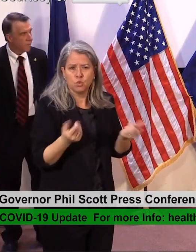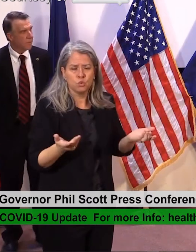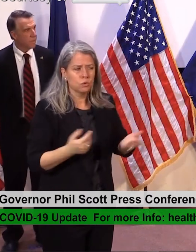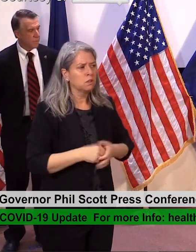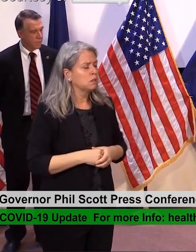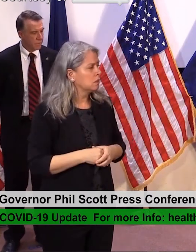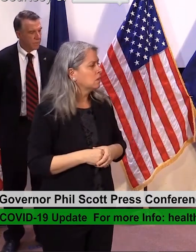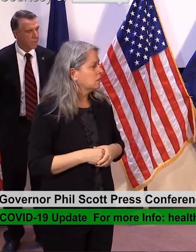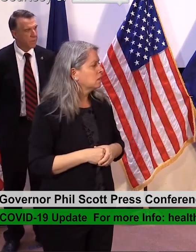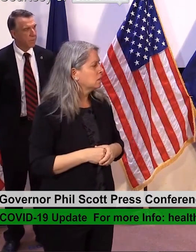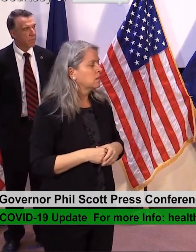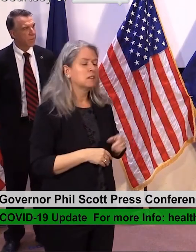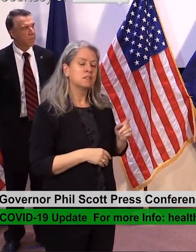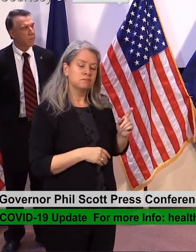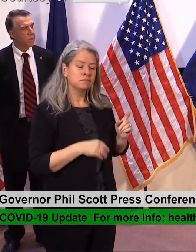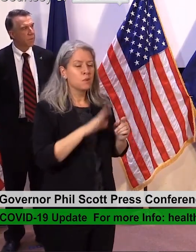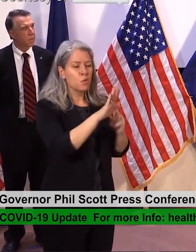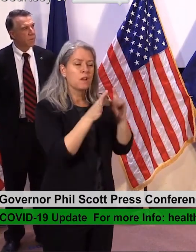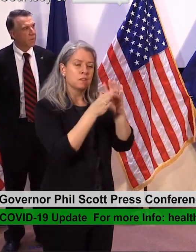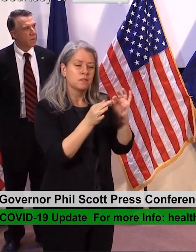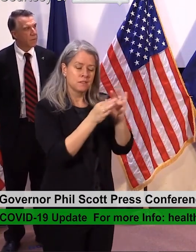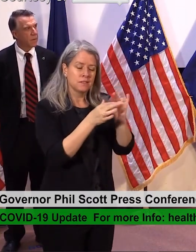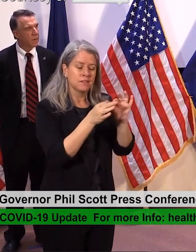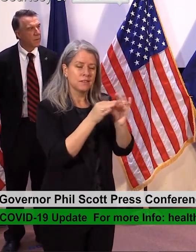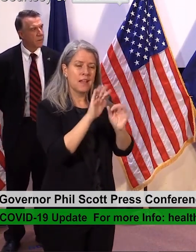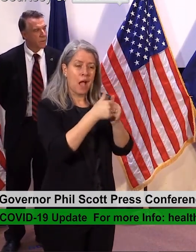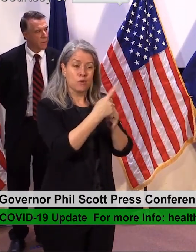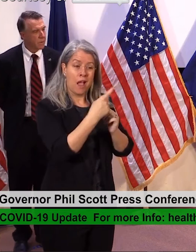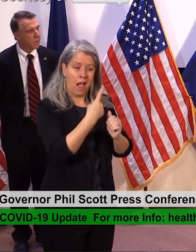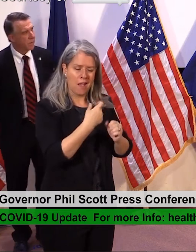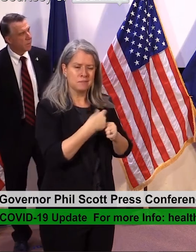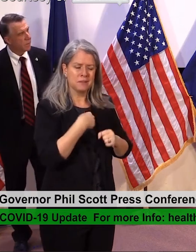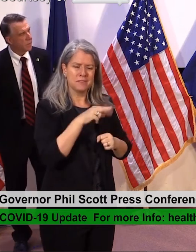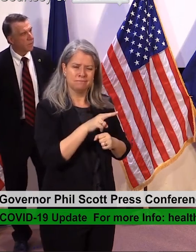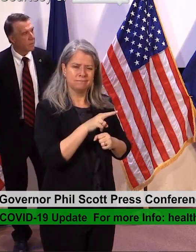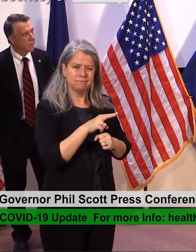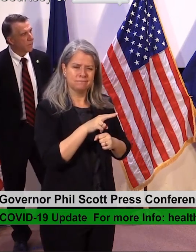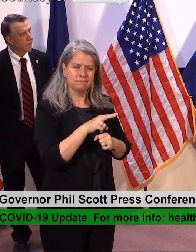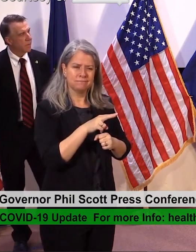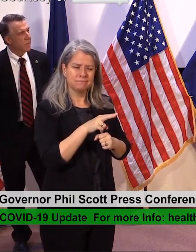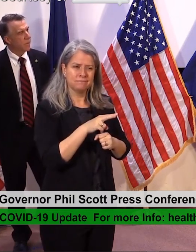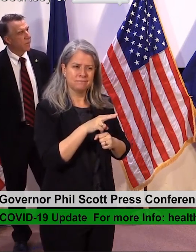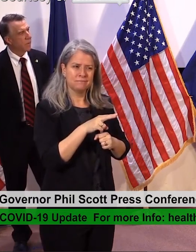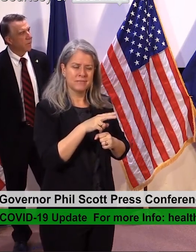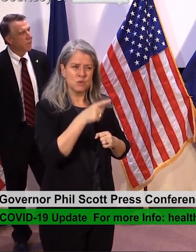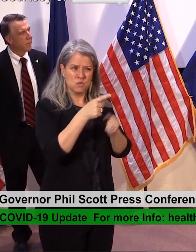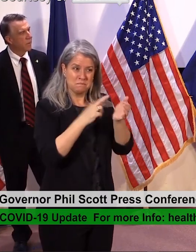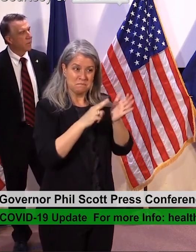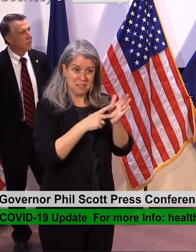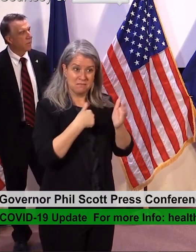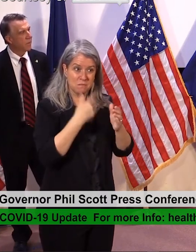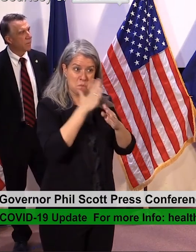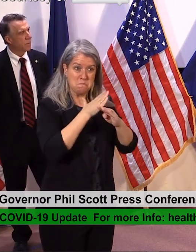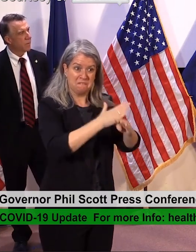I'm going to interpret the way you phrased that question as actually maybe prohibit them or prevent them from going